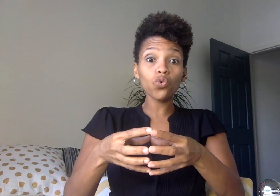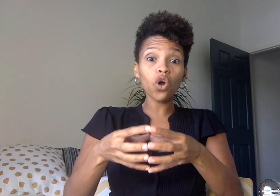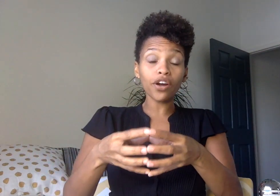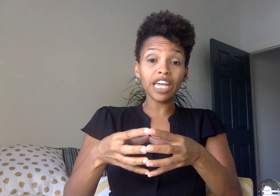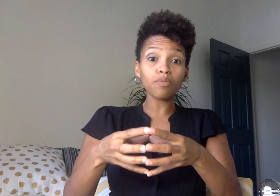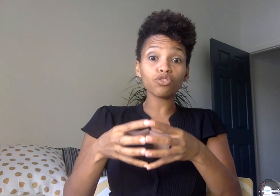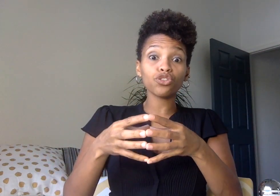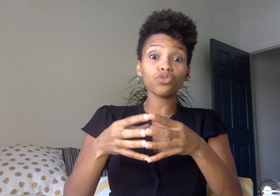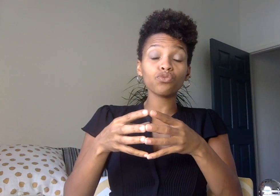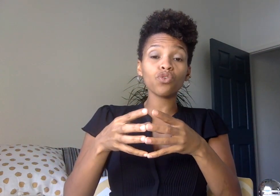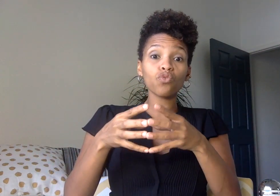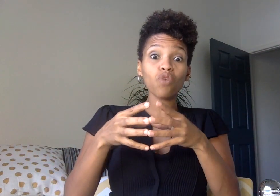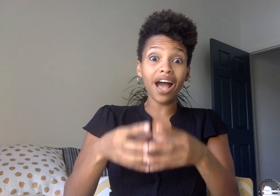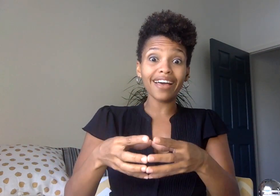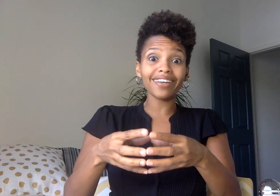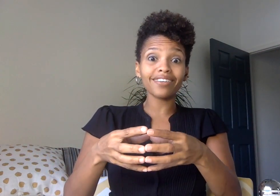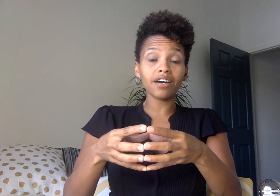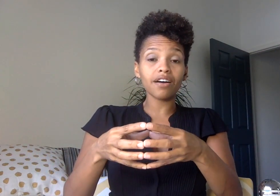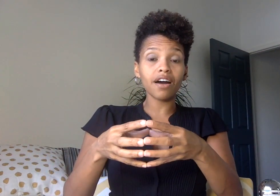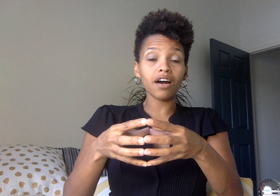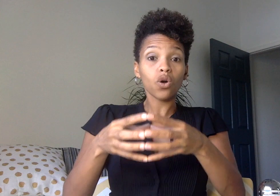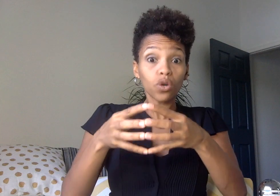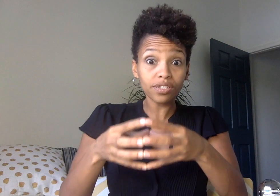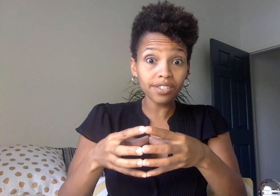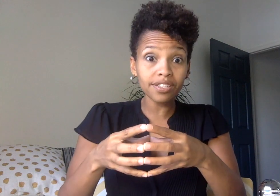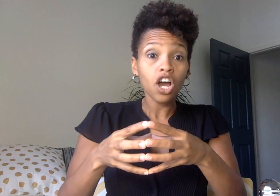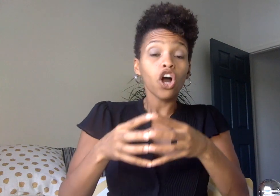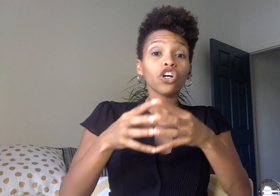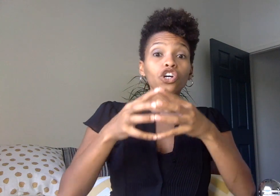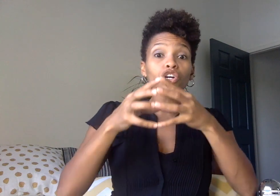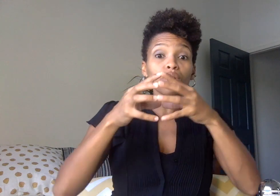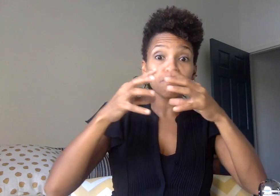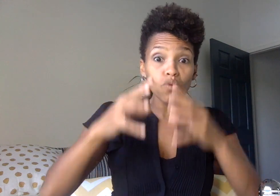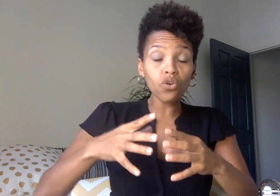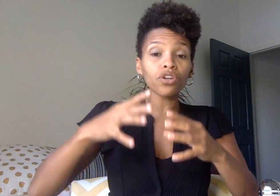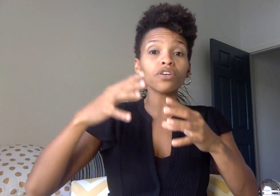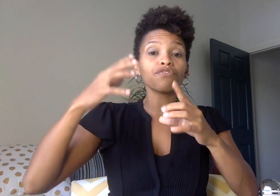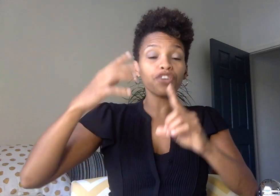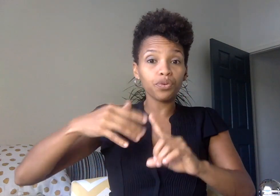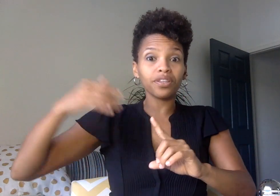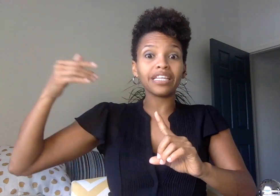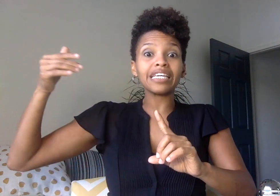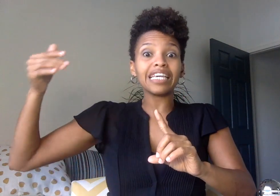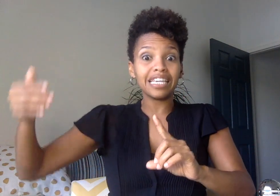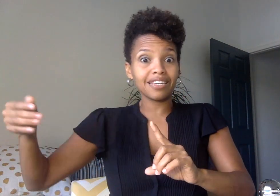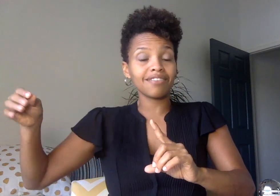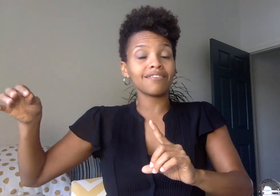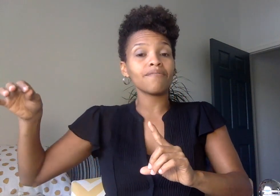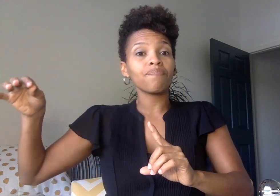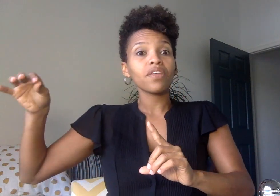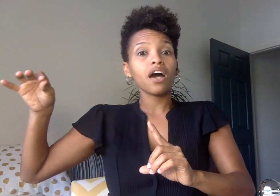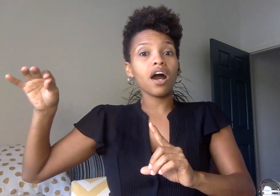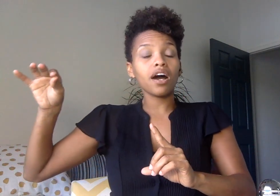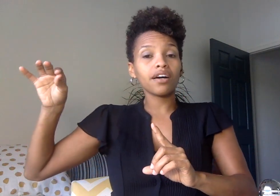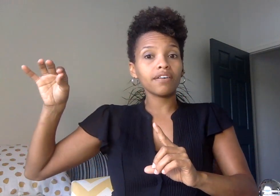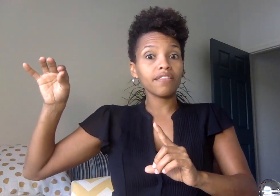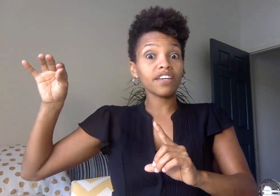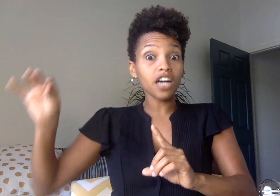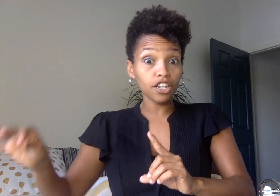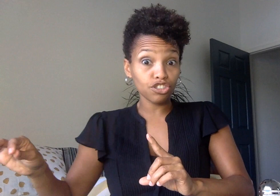are able to ride horses occur more frequently in the